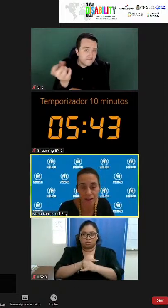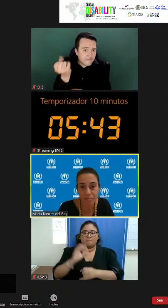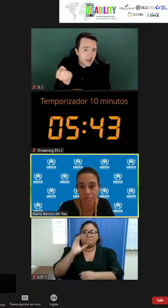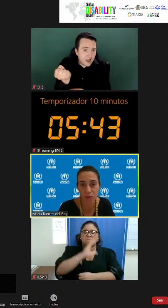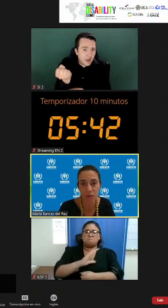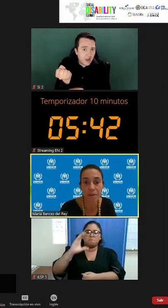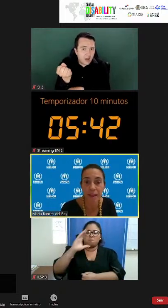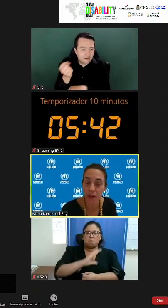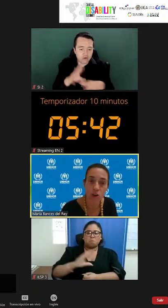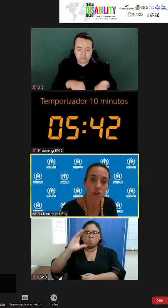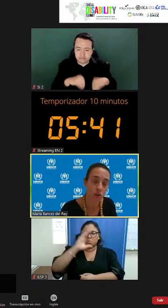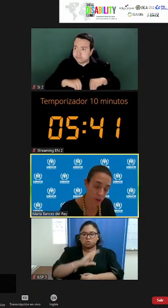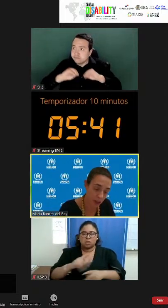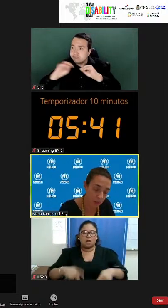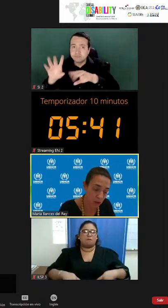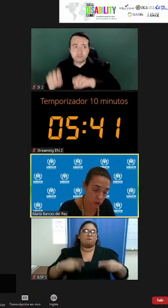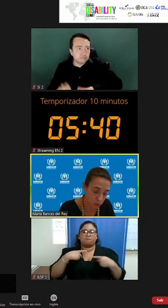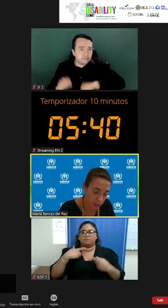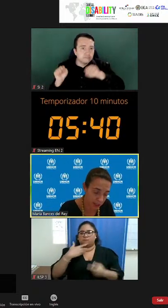um